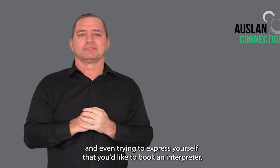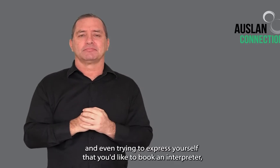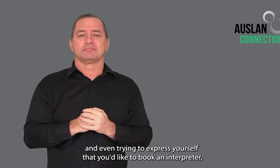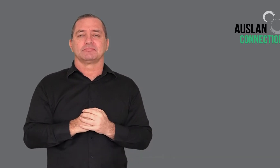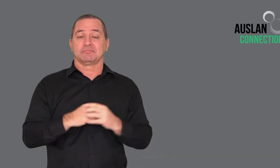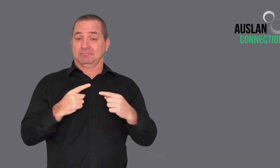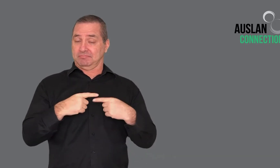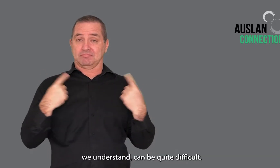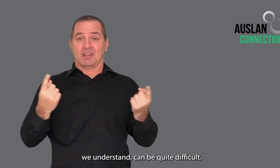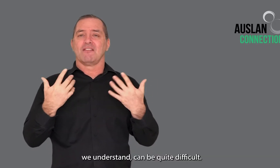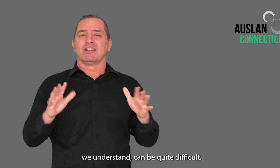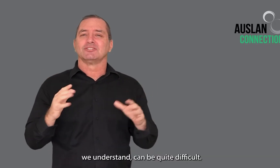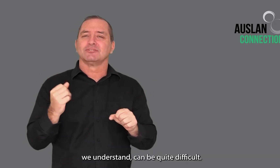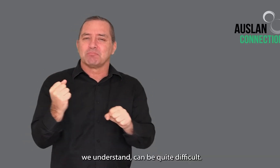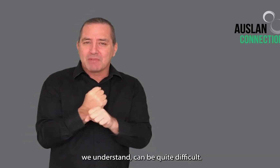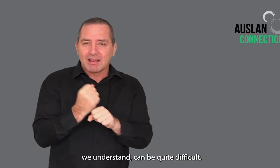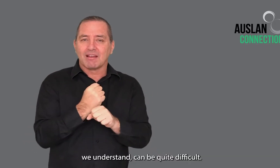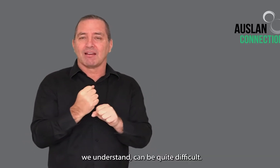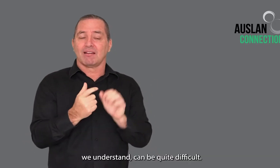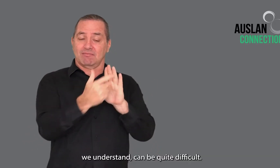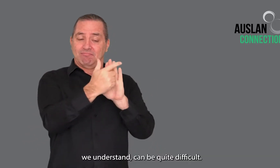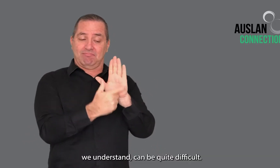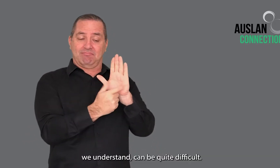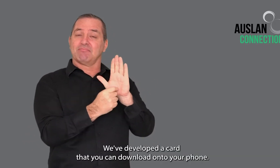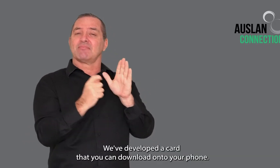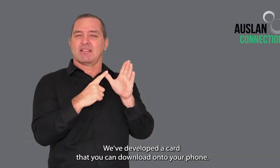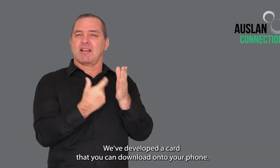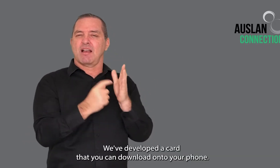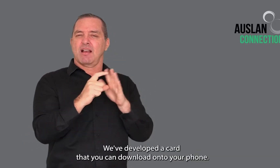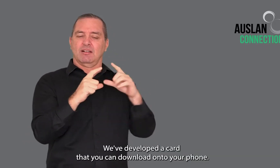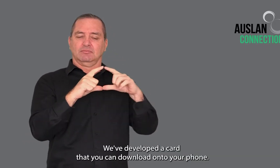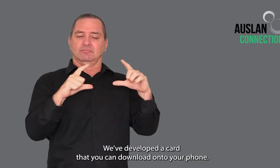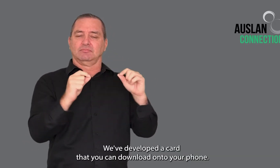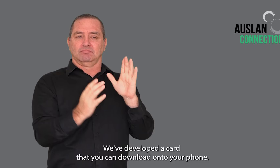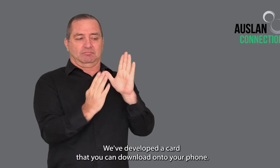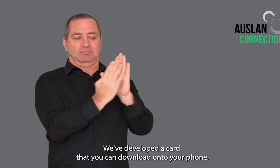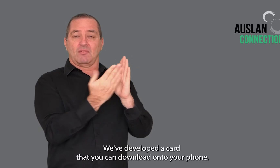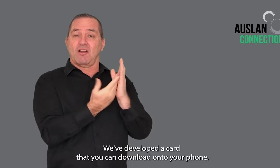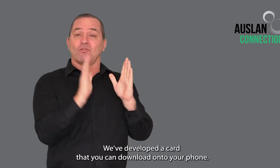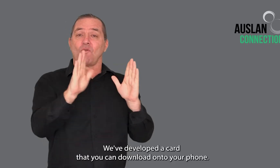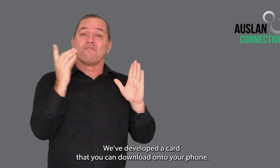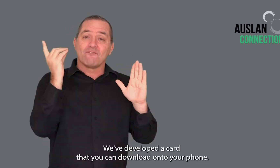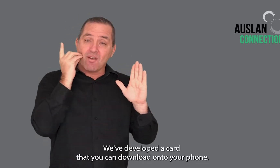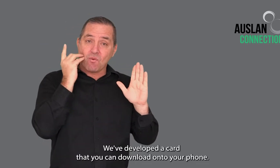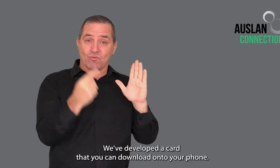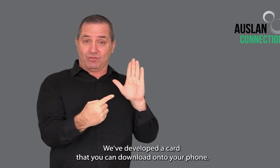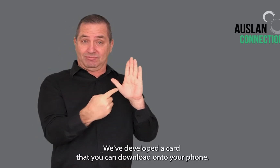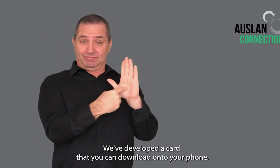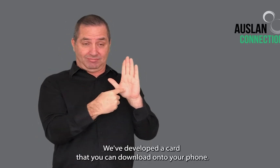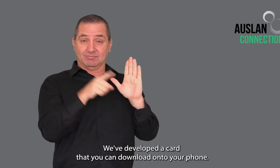interpreter, we understand can be quite difficult. We've developed a card that you can download onto your phone.